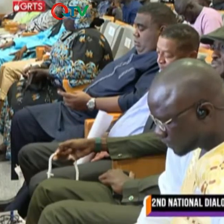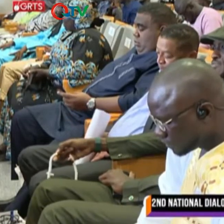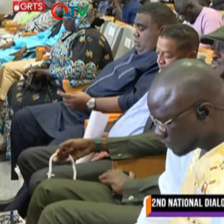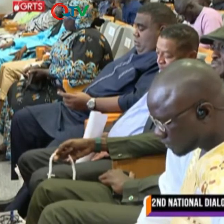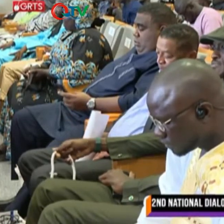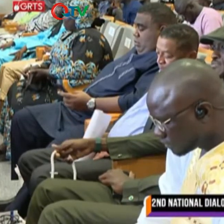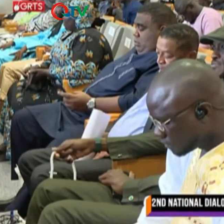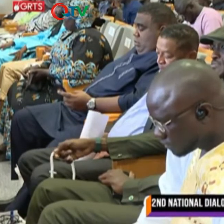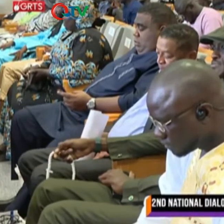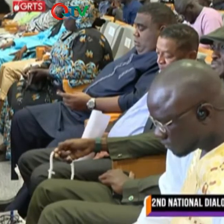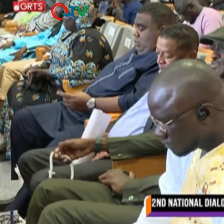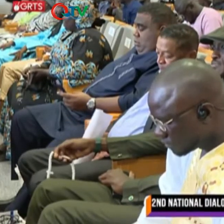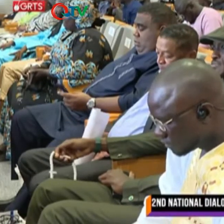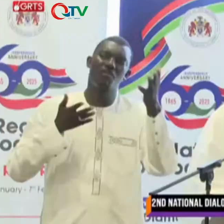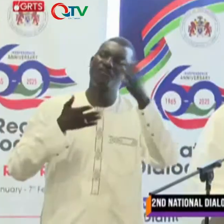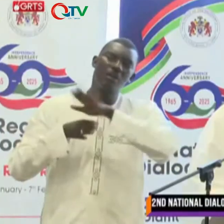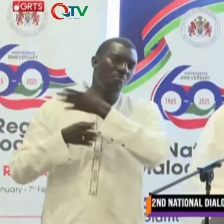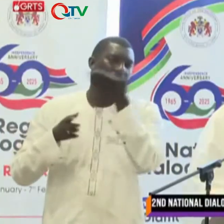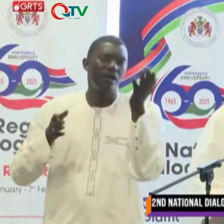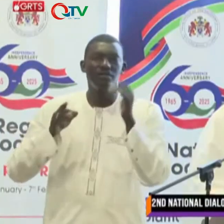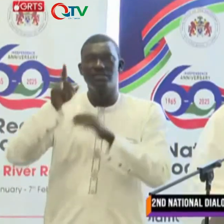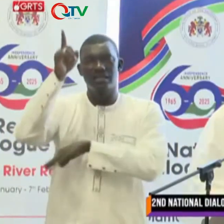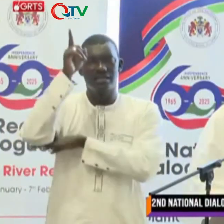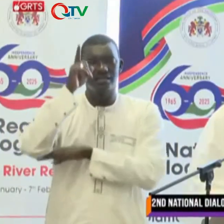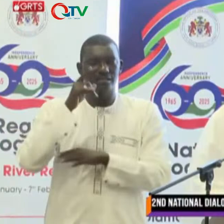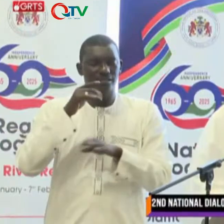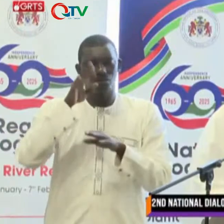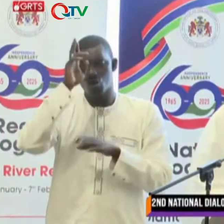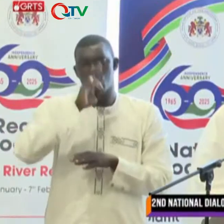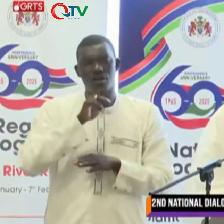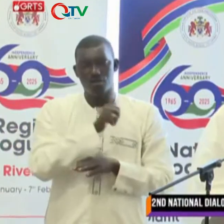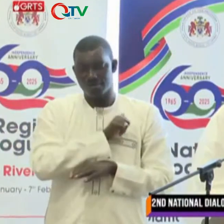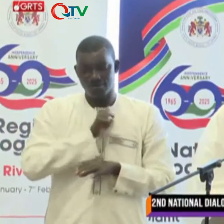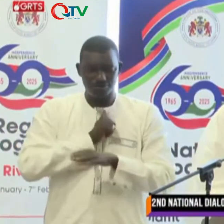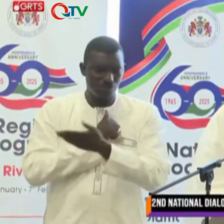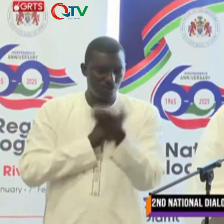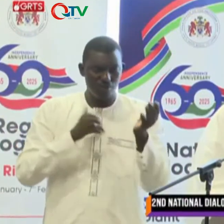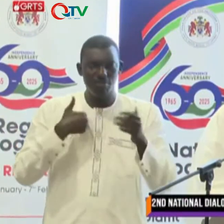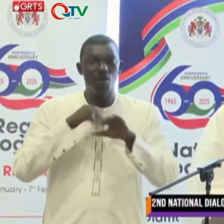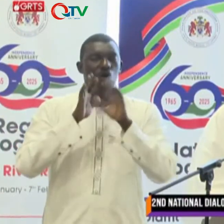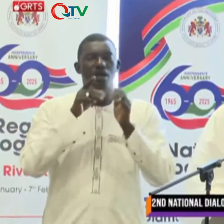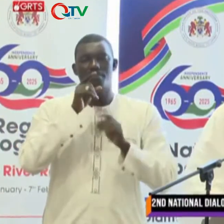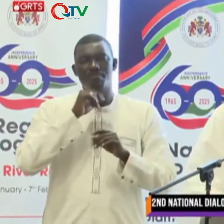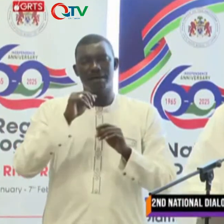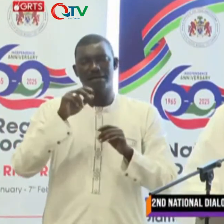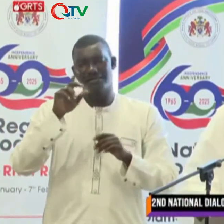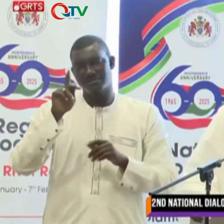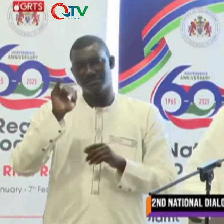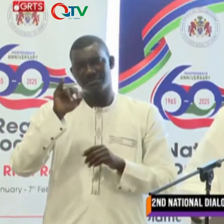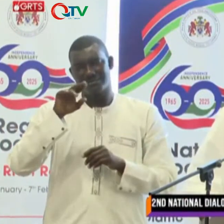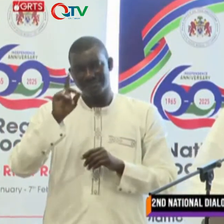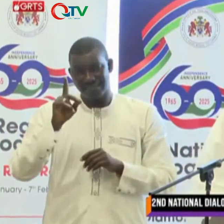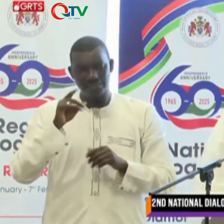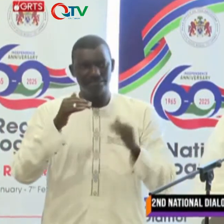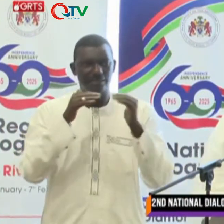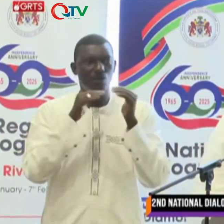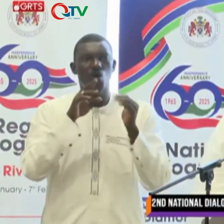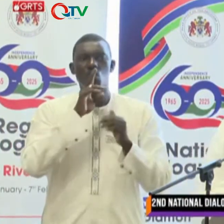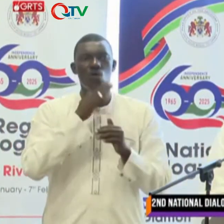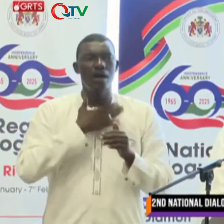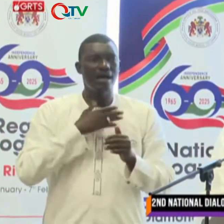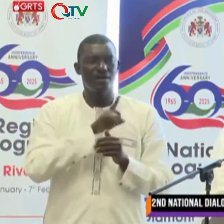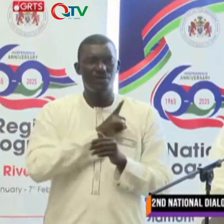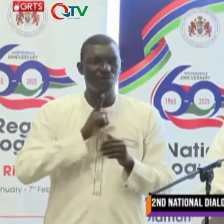distinction. The Almighty has honored us all mankind equally. Who are we then to